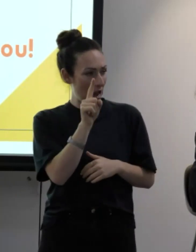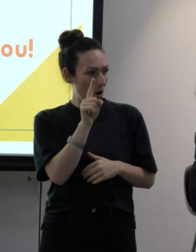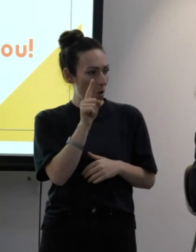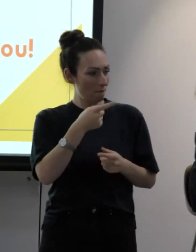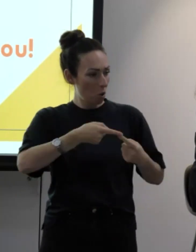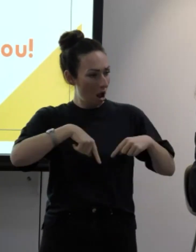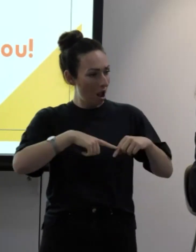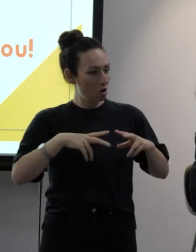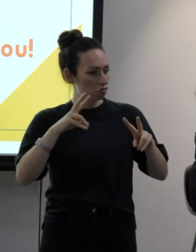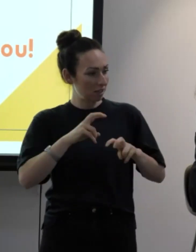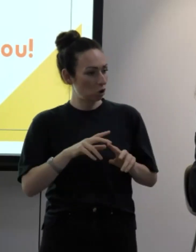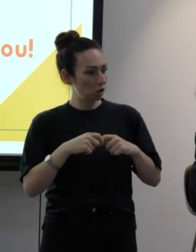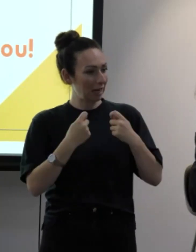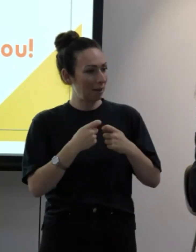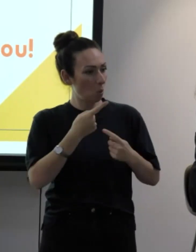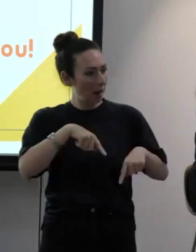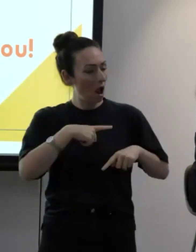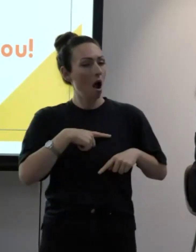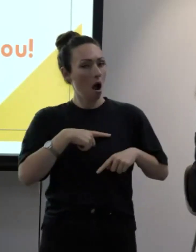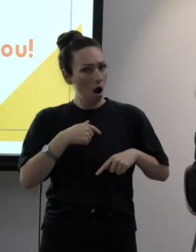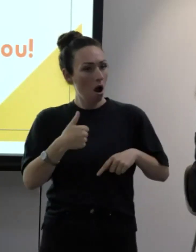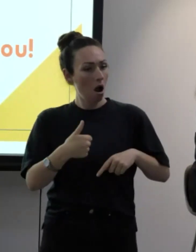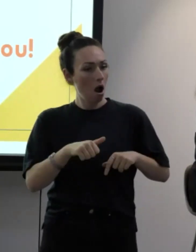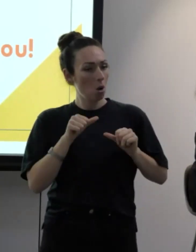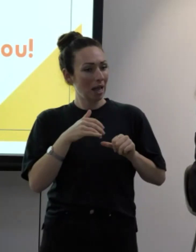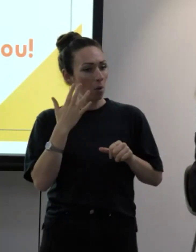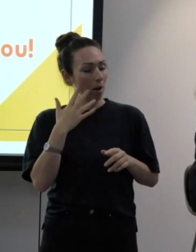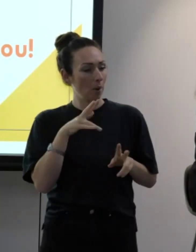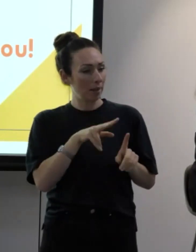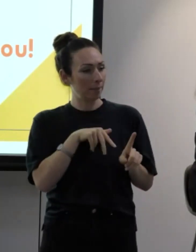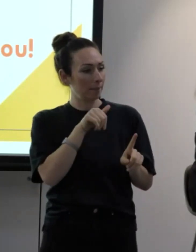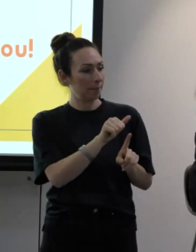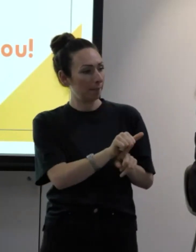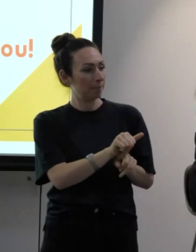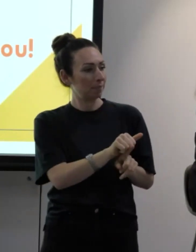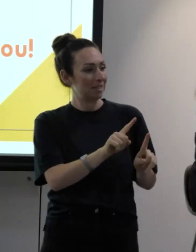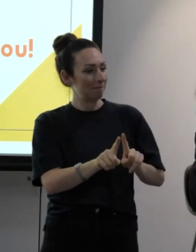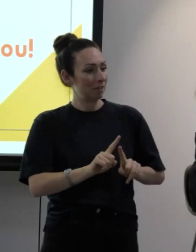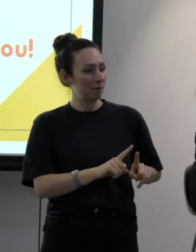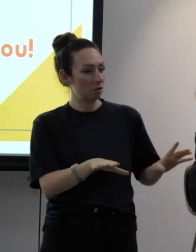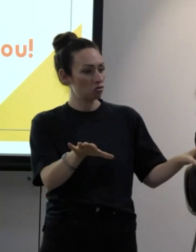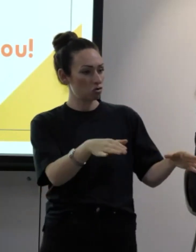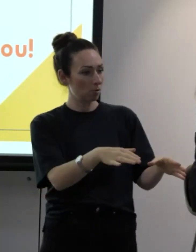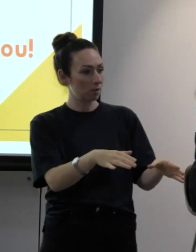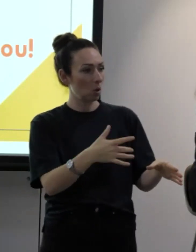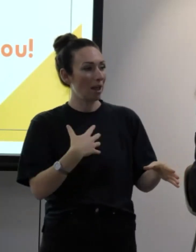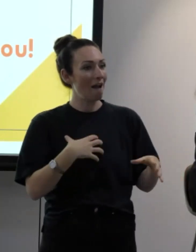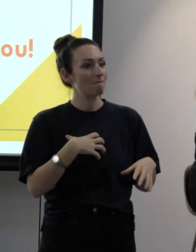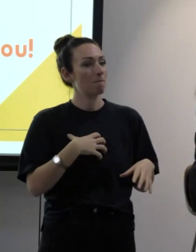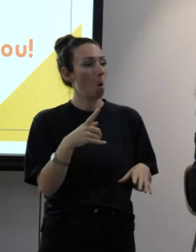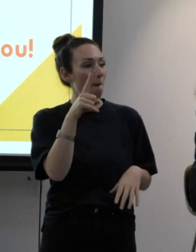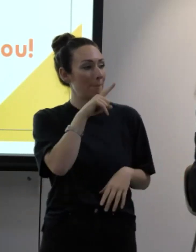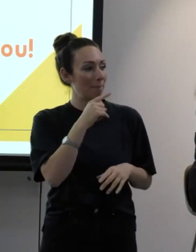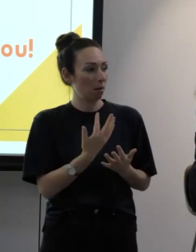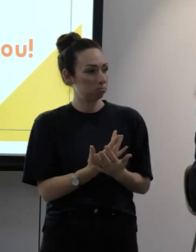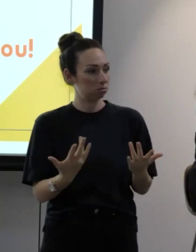make and the implications we draw when we do have larger samples that represent a larger cross-section of society